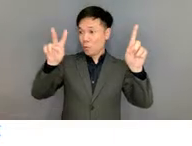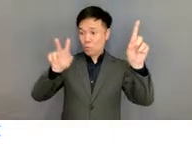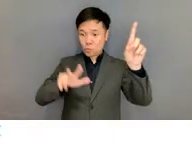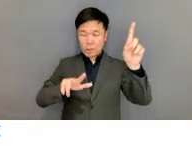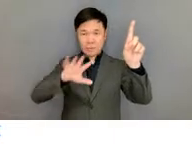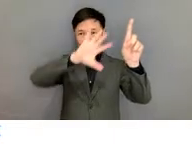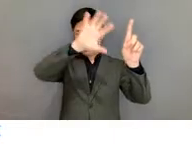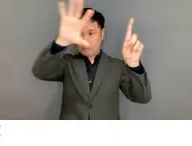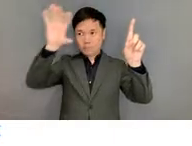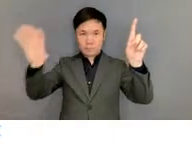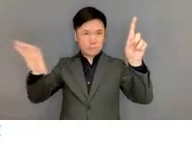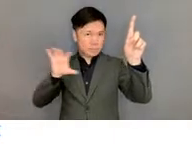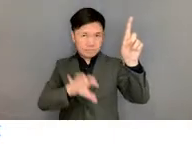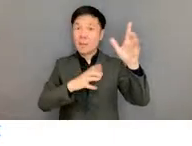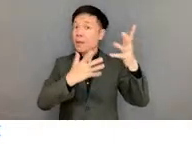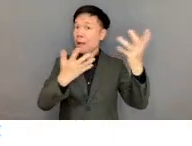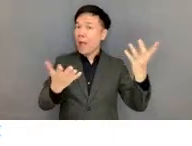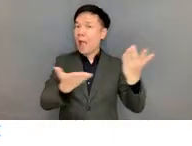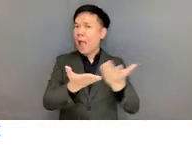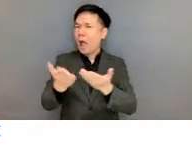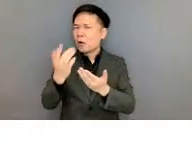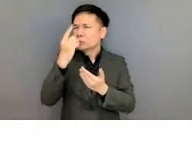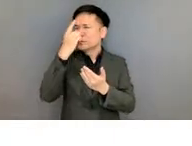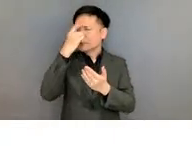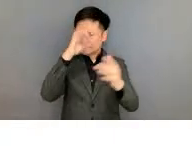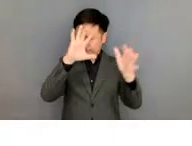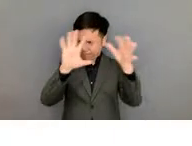gender mainstreaming in the tourism sector.